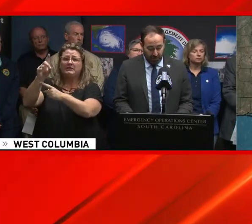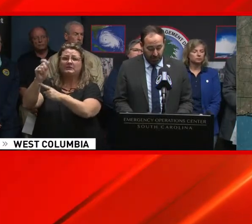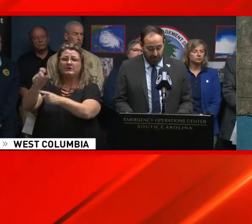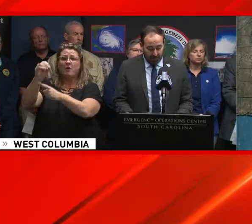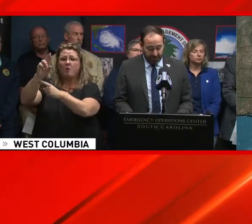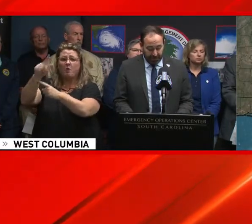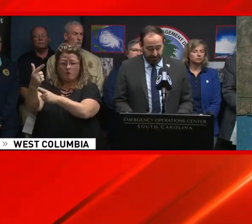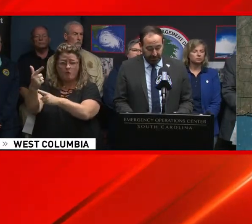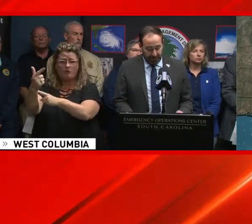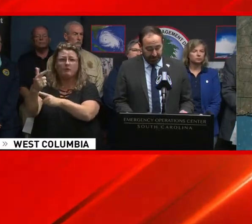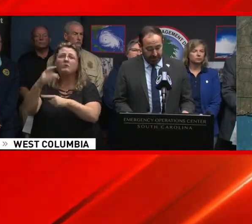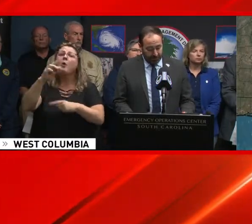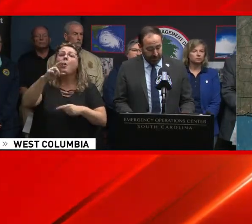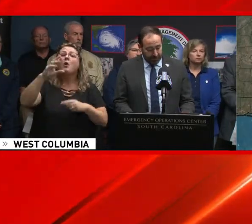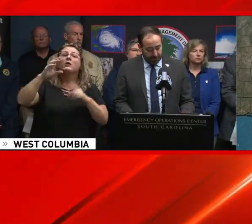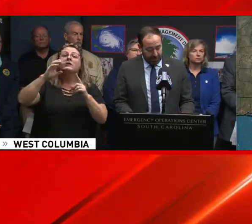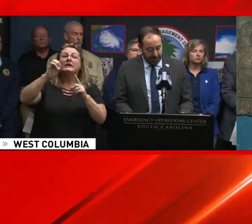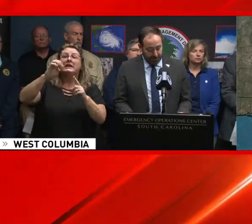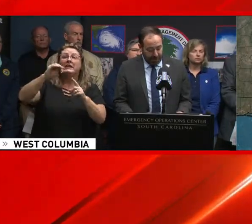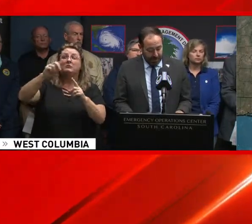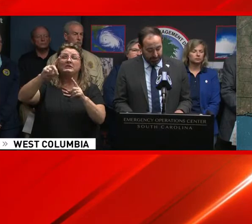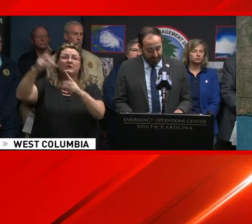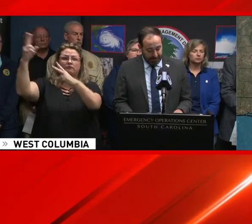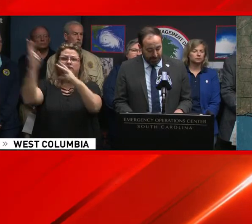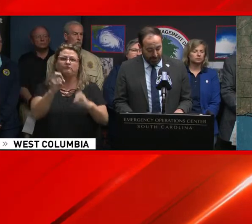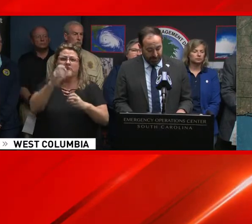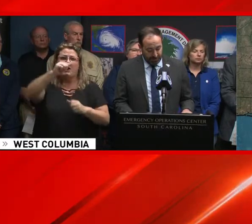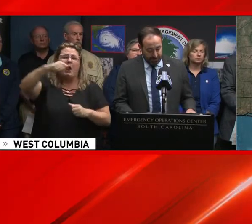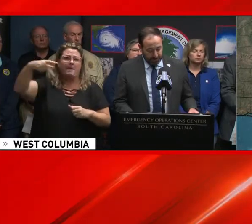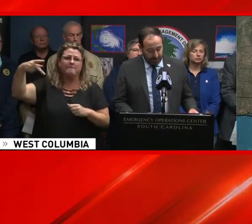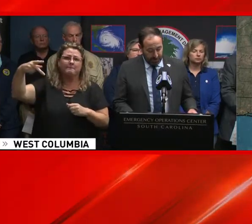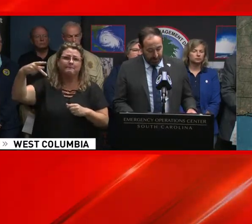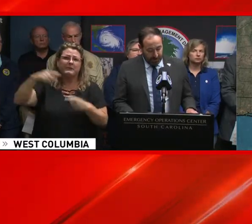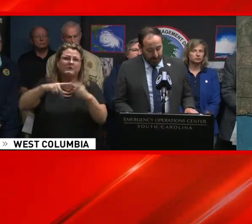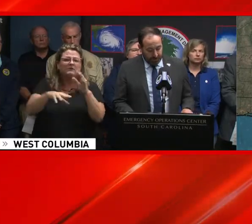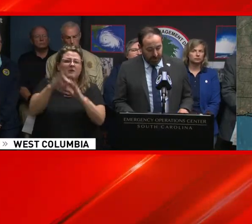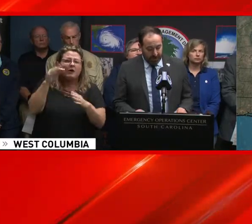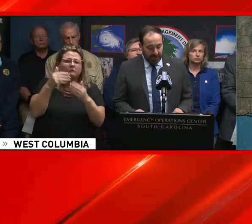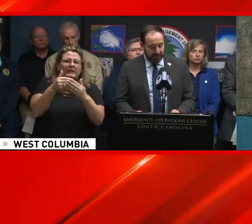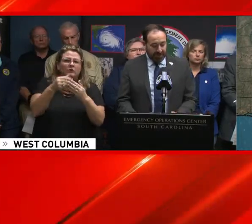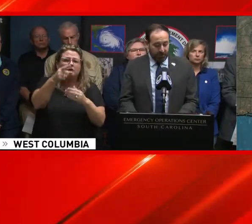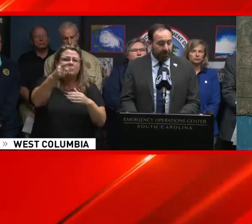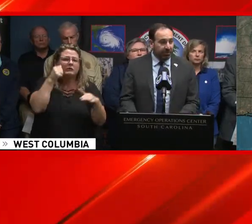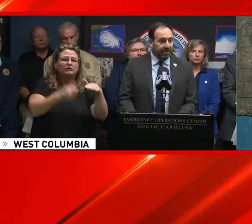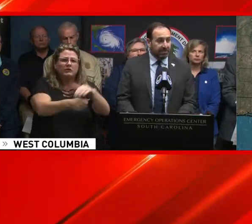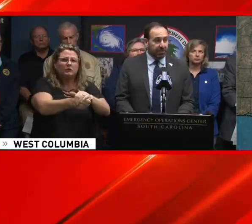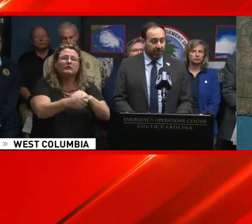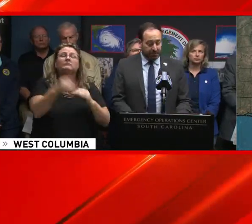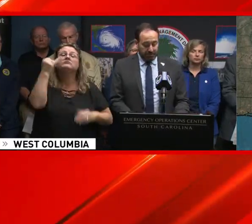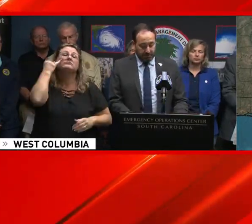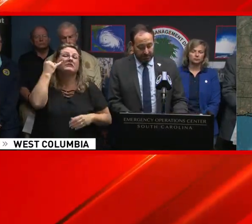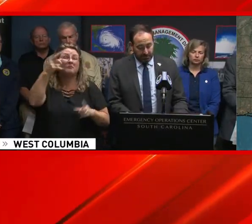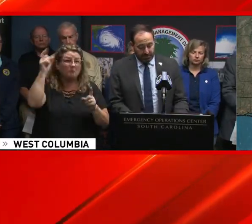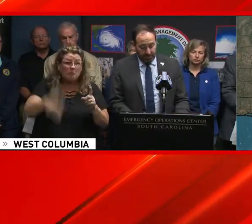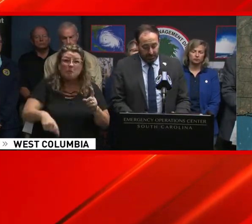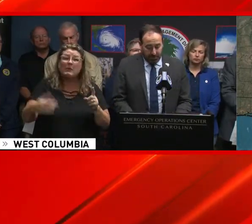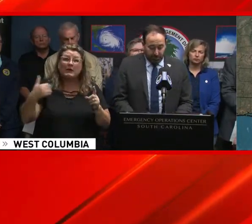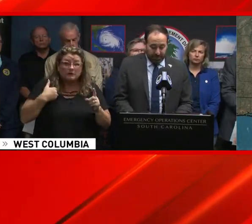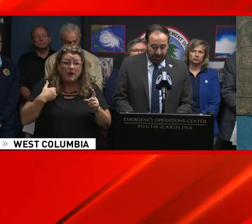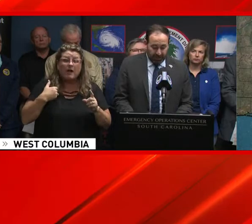www.scemd.org or download the SC Emergency Manager app to find one near you. We recommend that anyone who needs a shelter